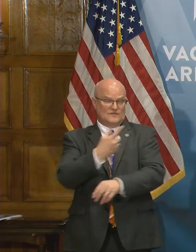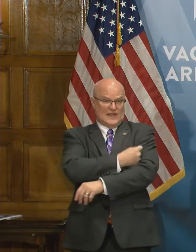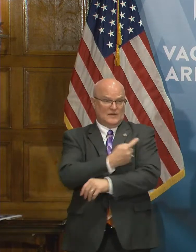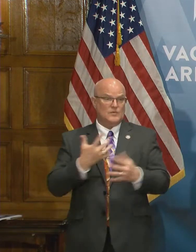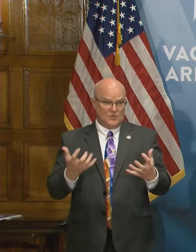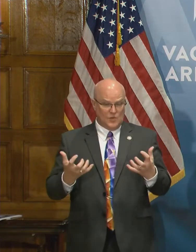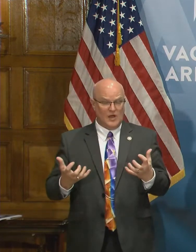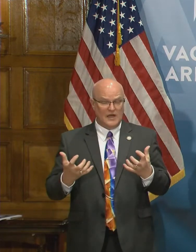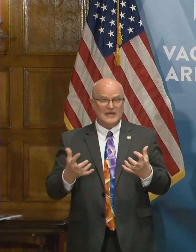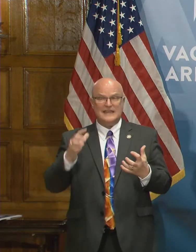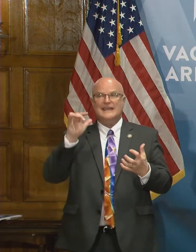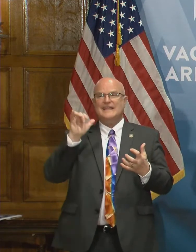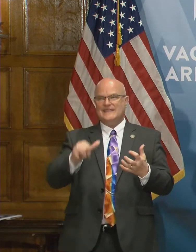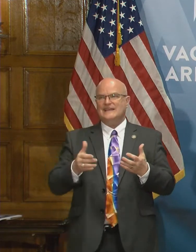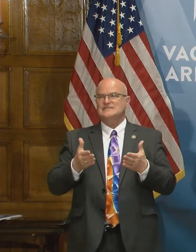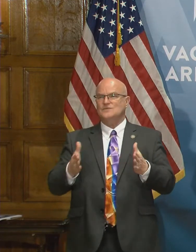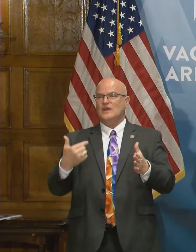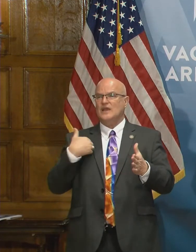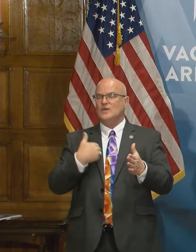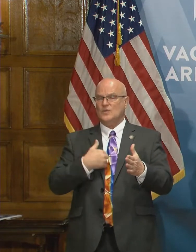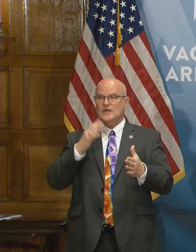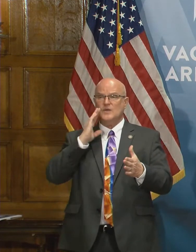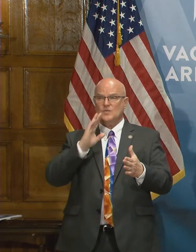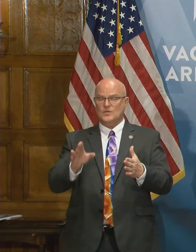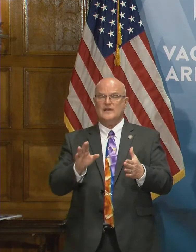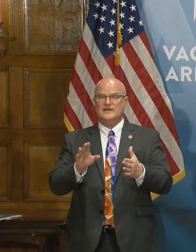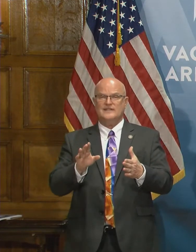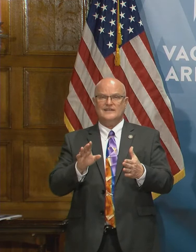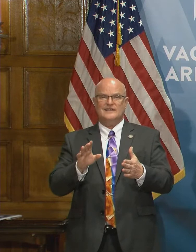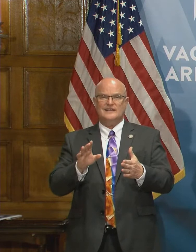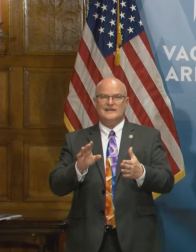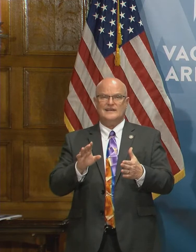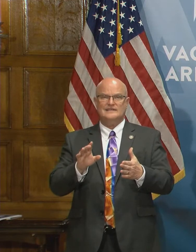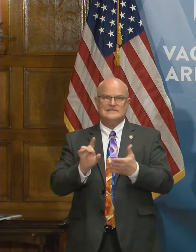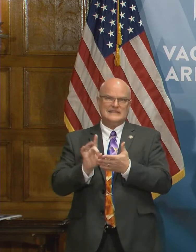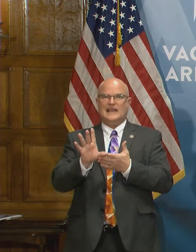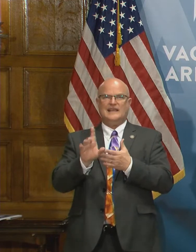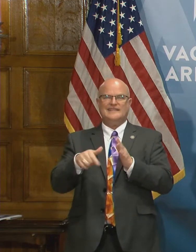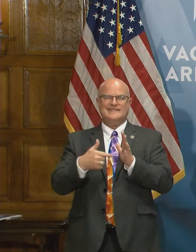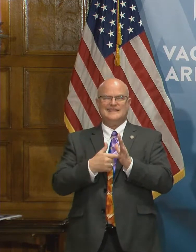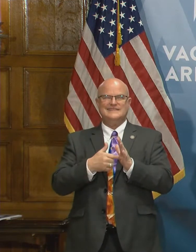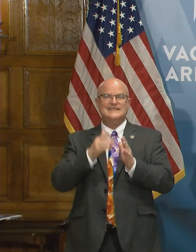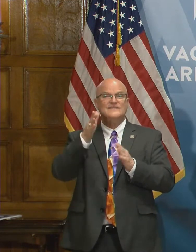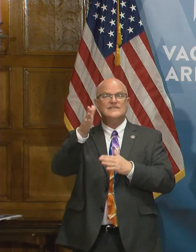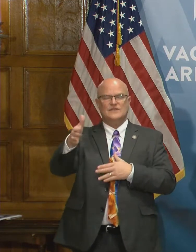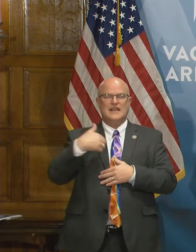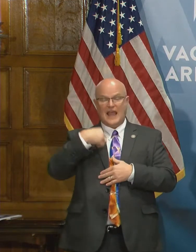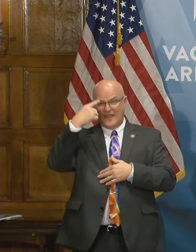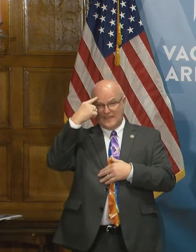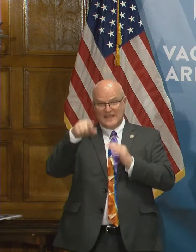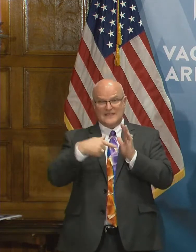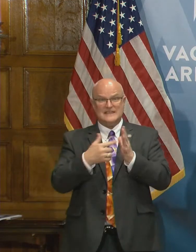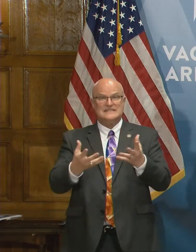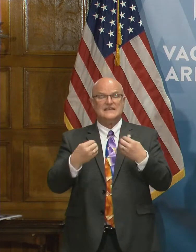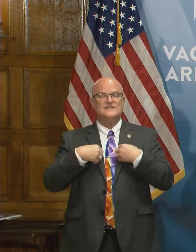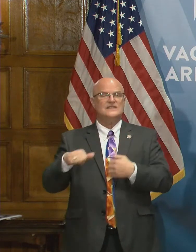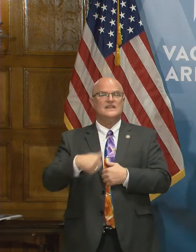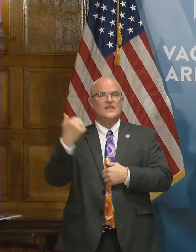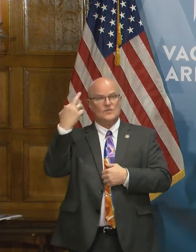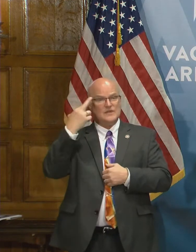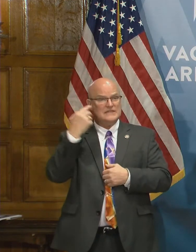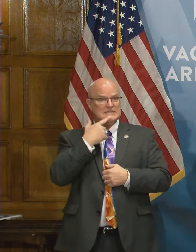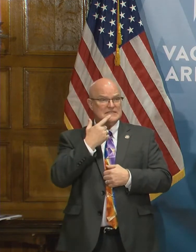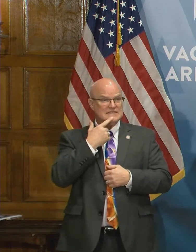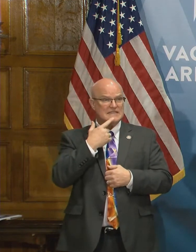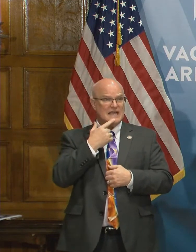vaccinated. That's the way that we're going to kick this eventually, and I think this gives us another reason to say,